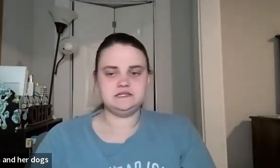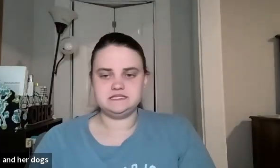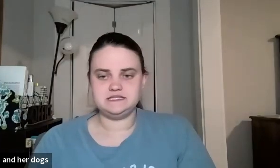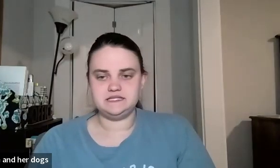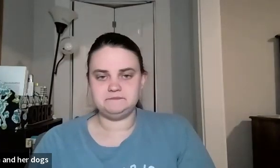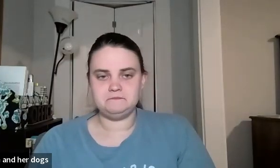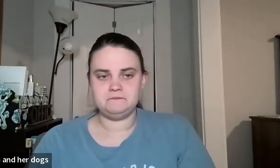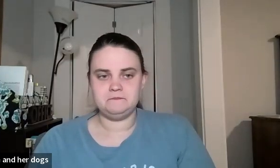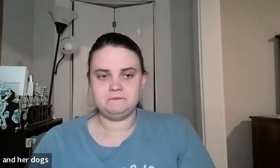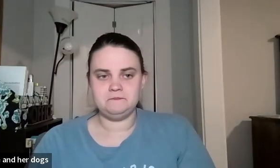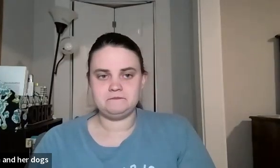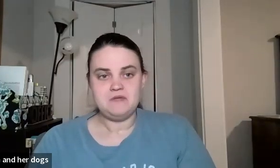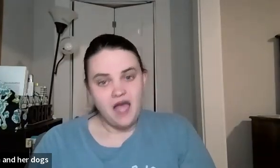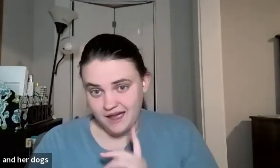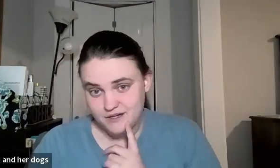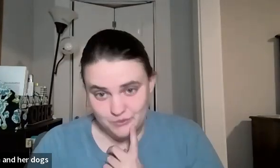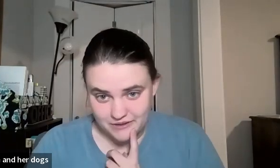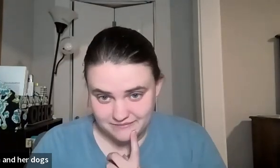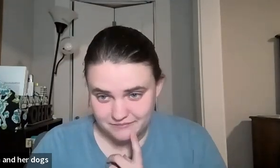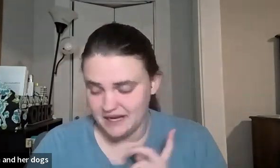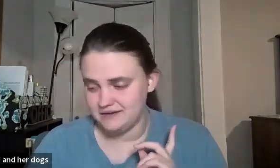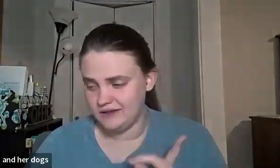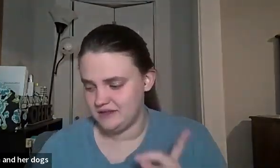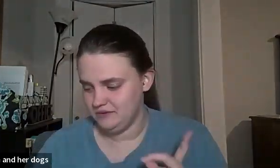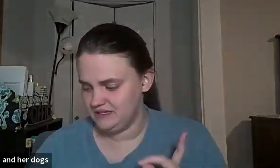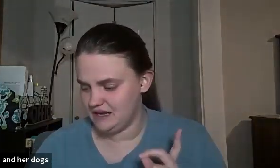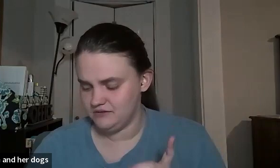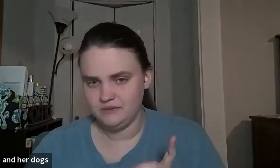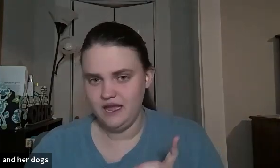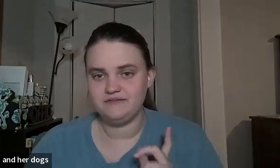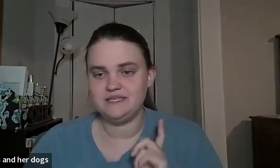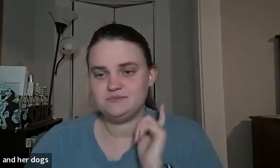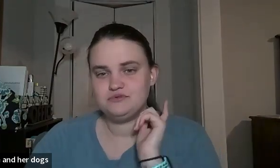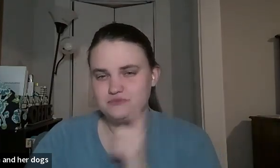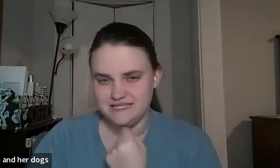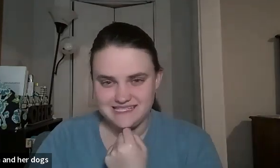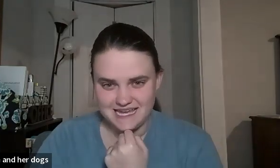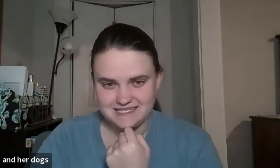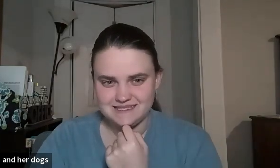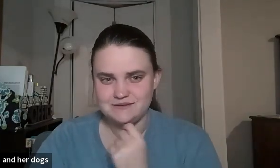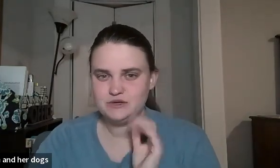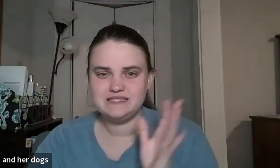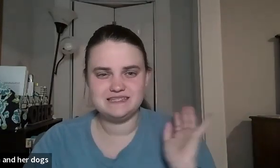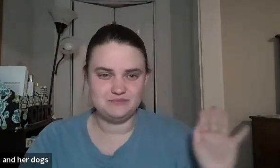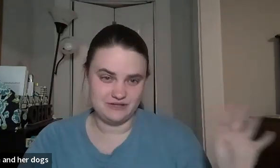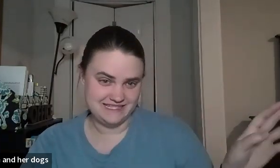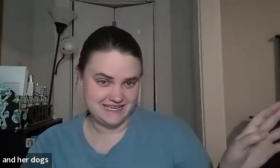Let's see. I know one, but I think we did. I don't think we have. It's princess, prince and